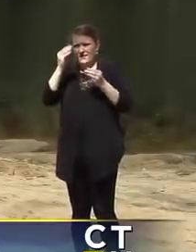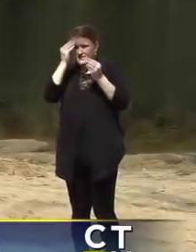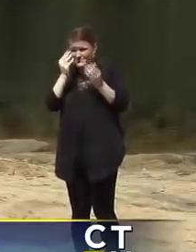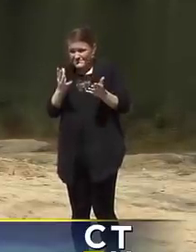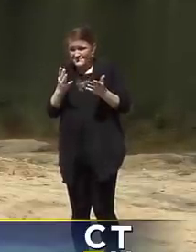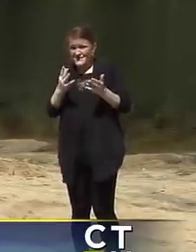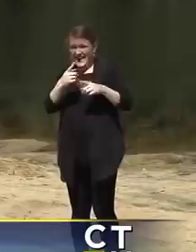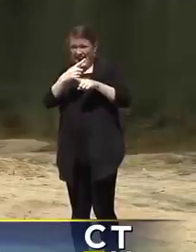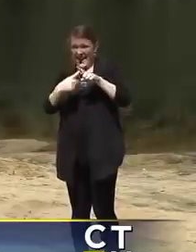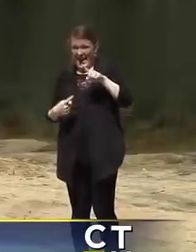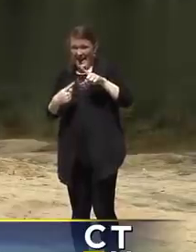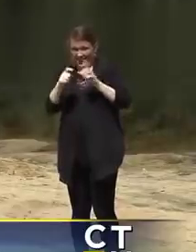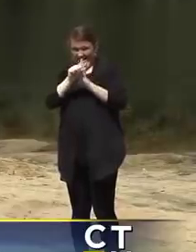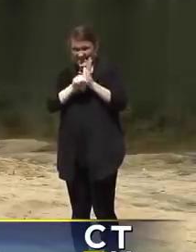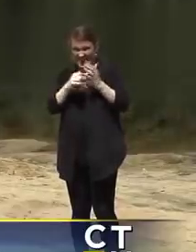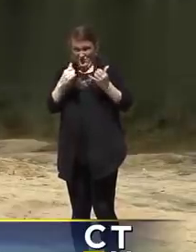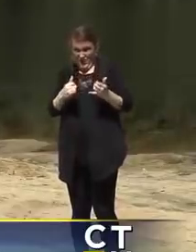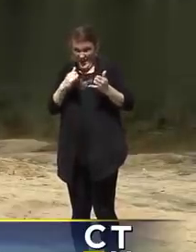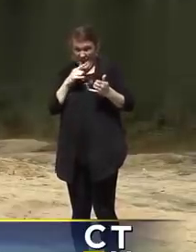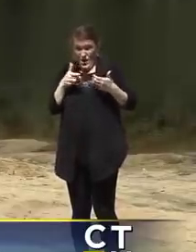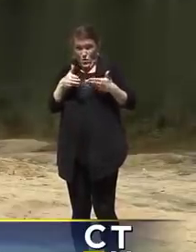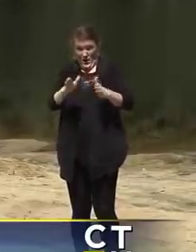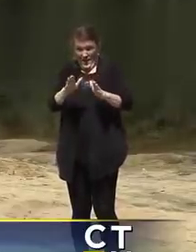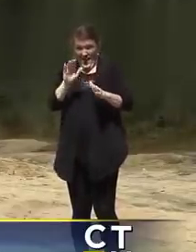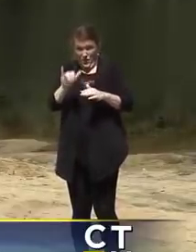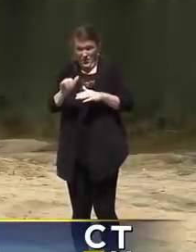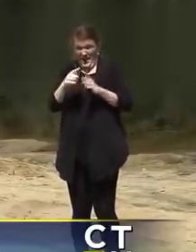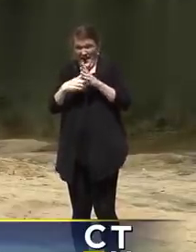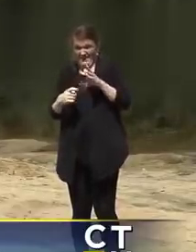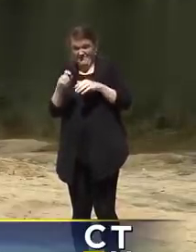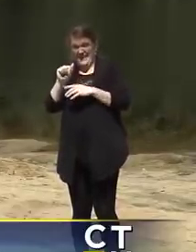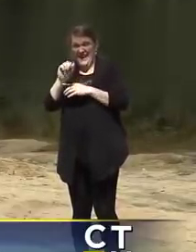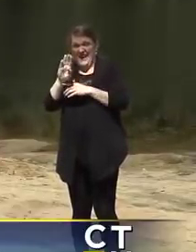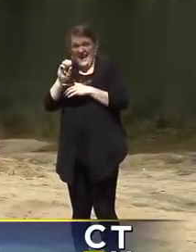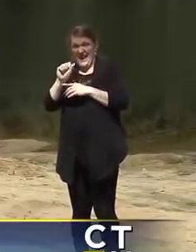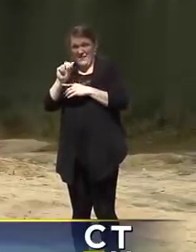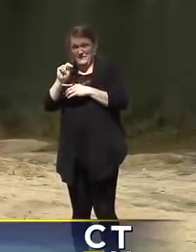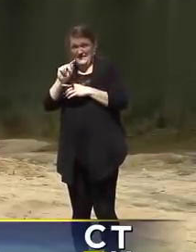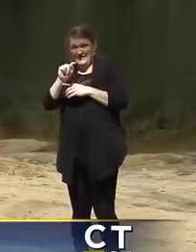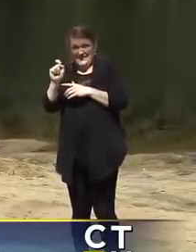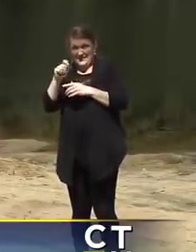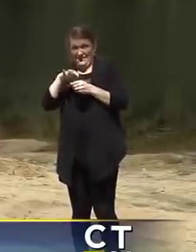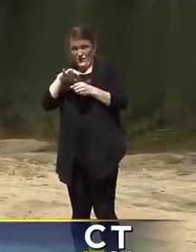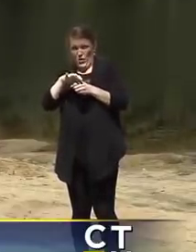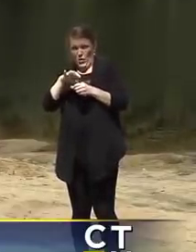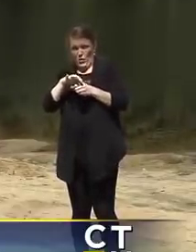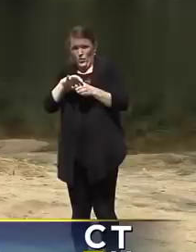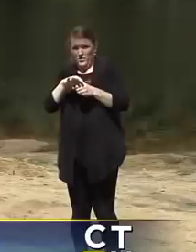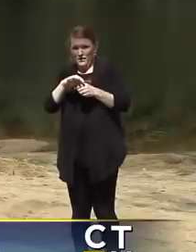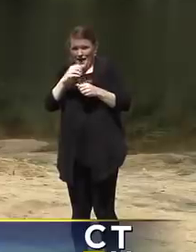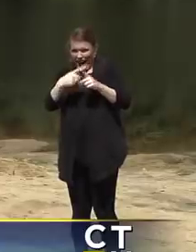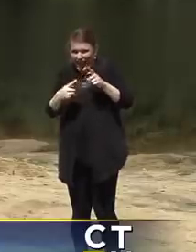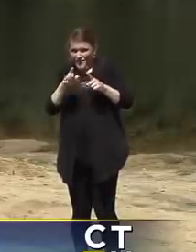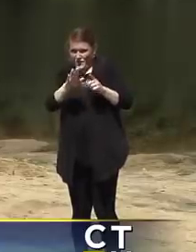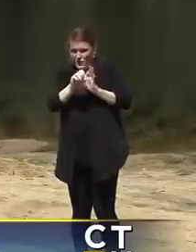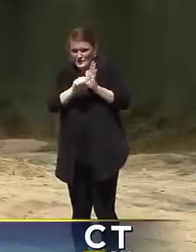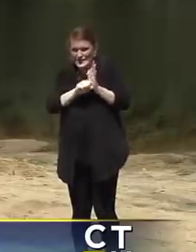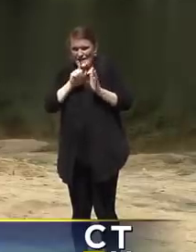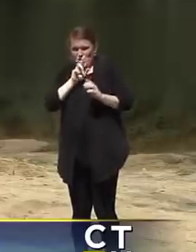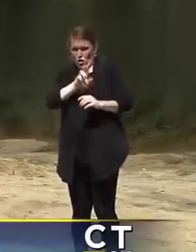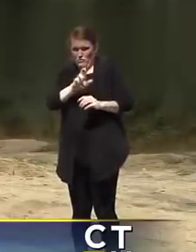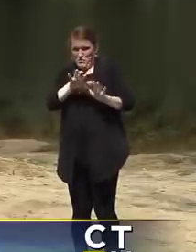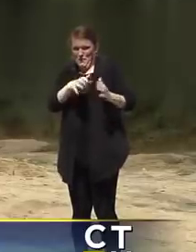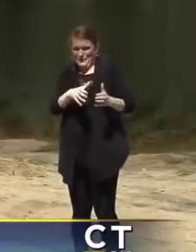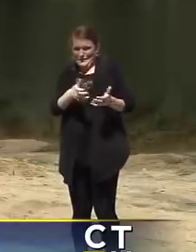states. So you're right. In this state, for some reason, it's got some Republican pushback. But that's not really true in most of